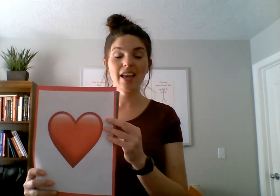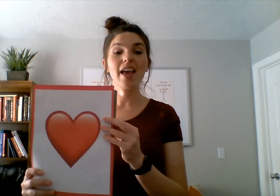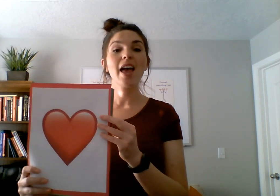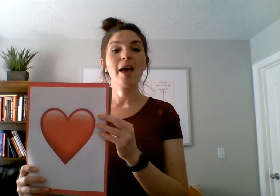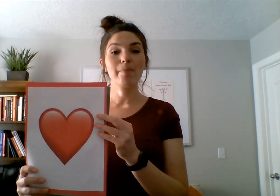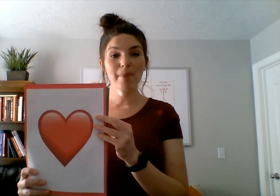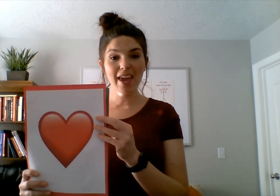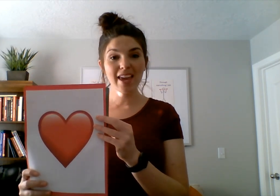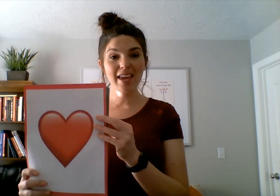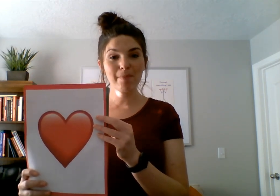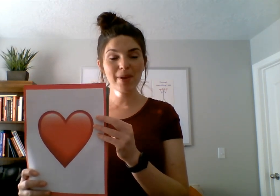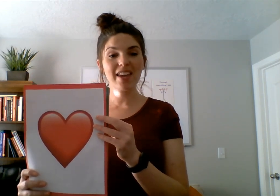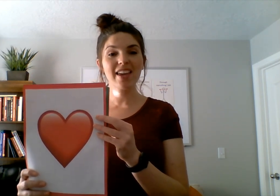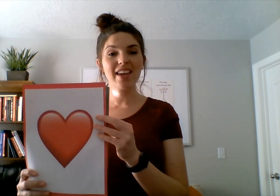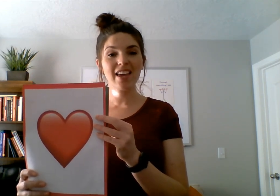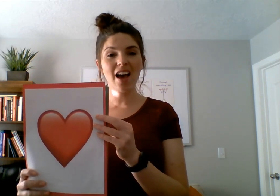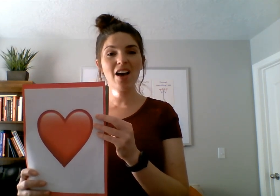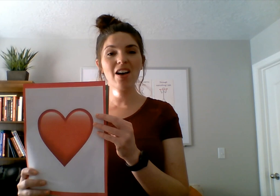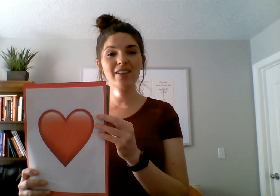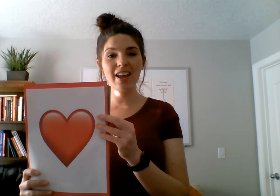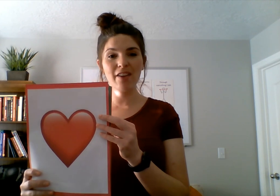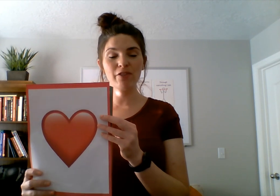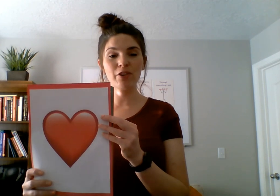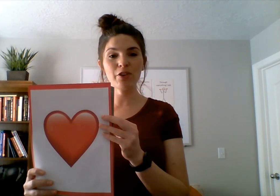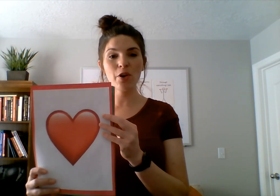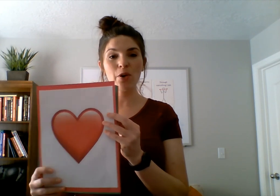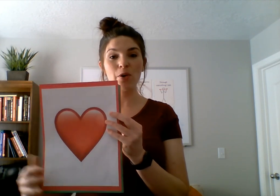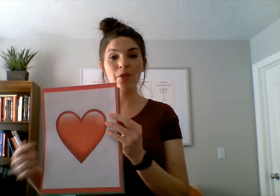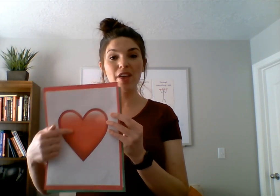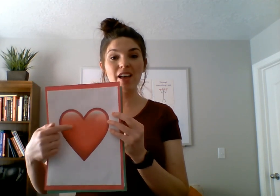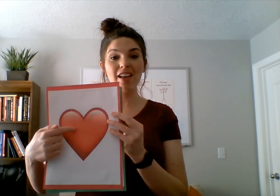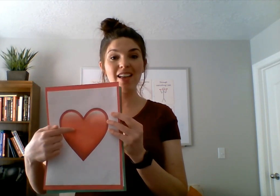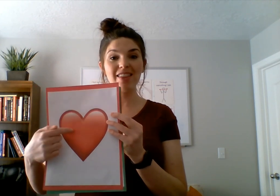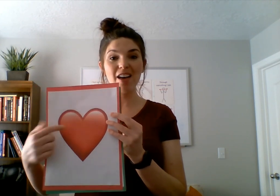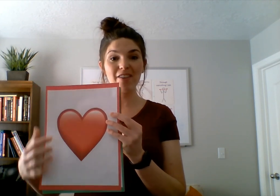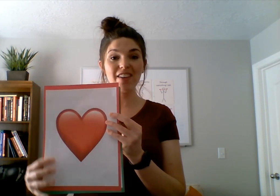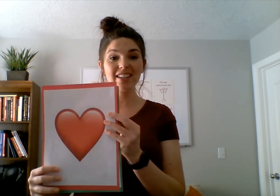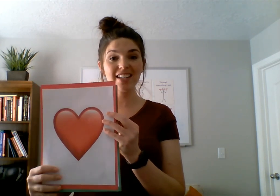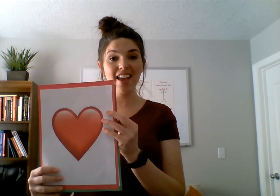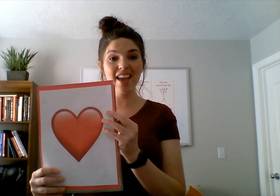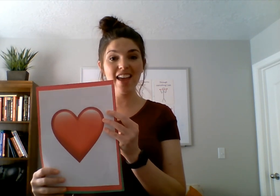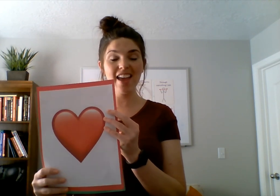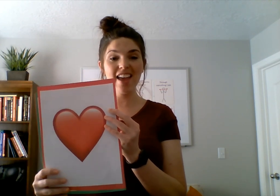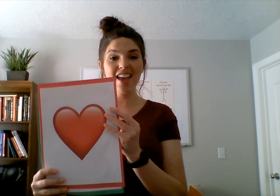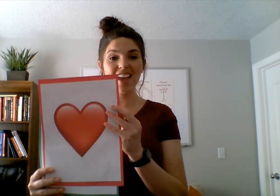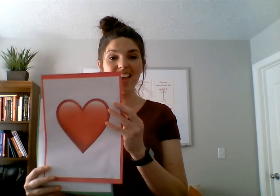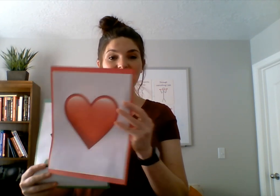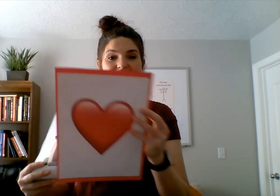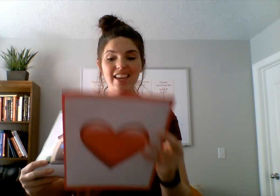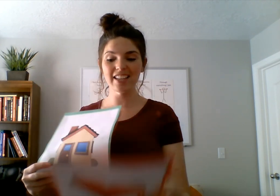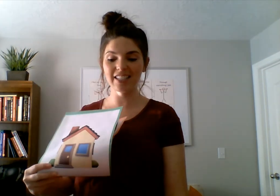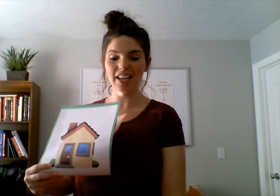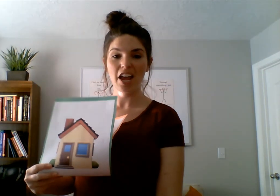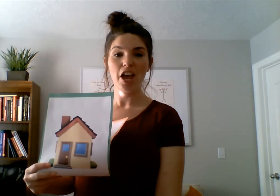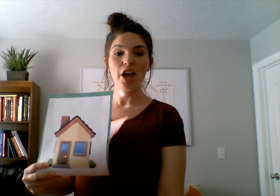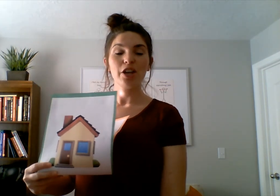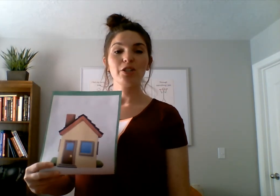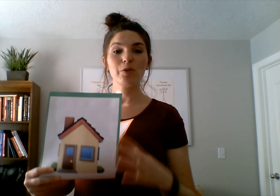Maybe I'll never know the love it takes to